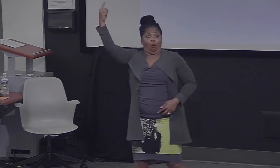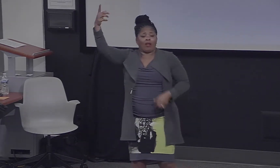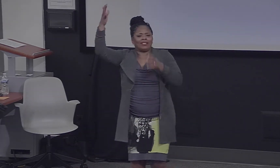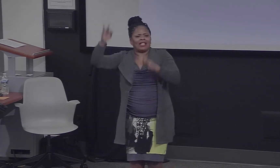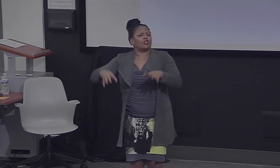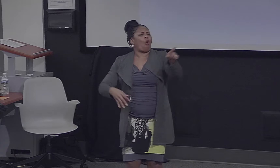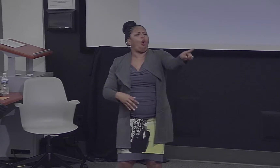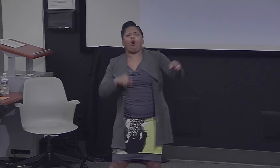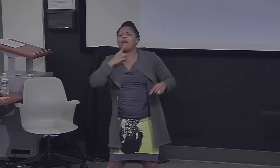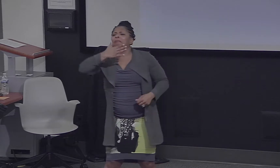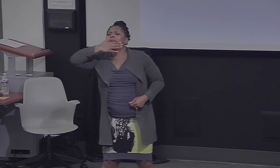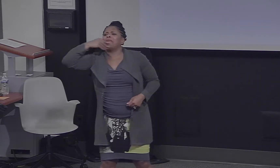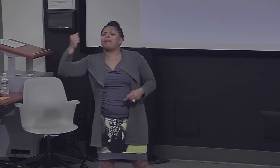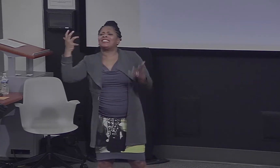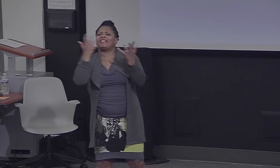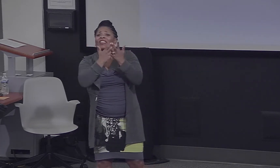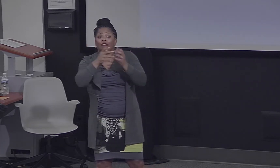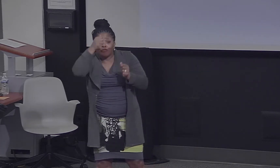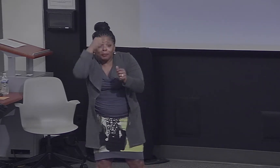but when scheduling happened,